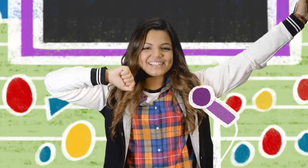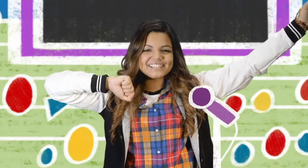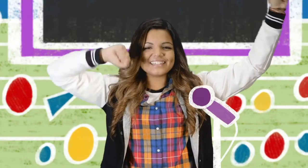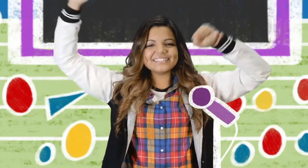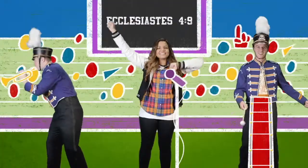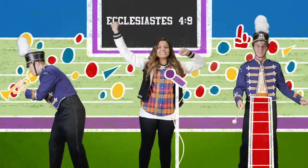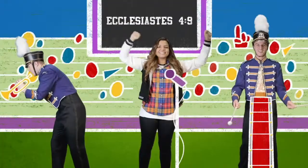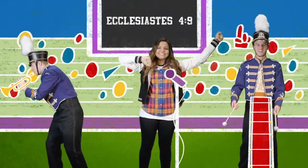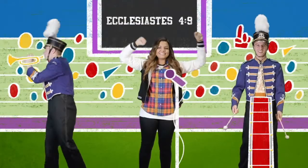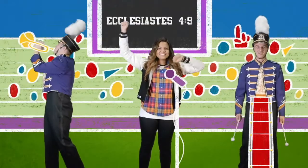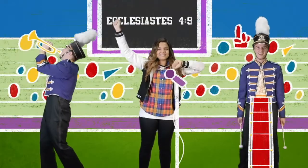Ecclesiastes